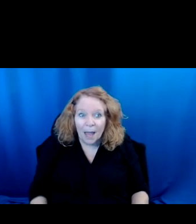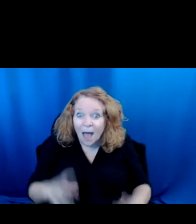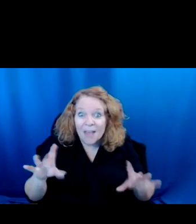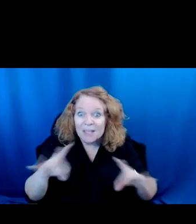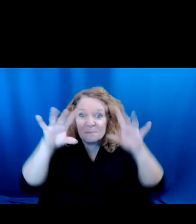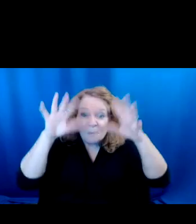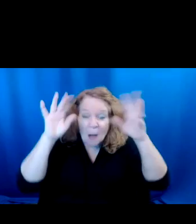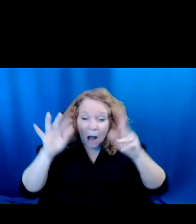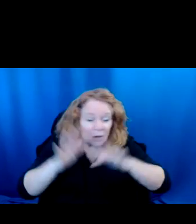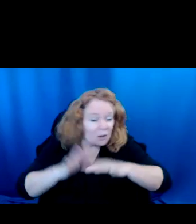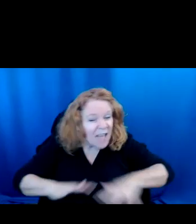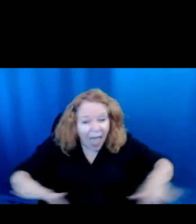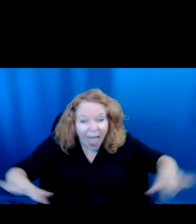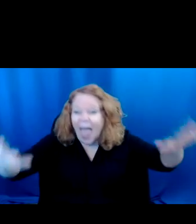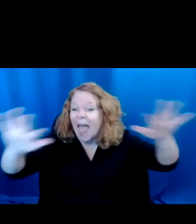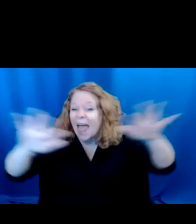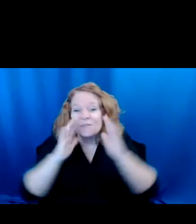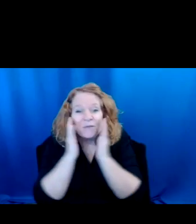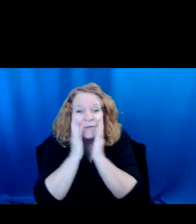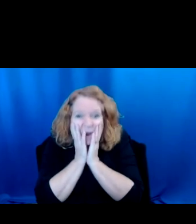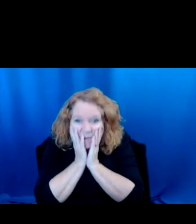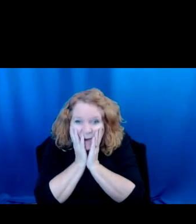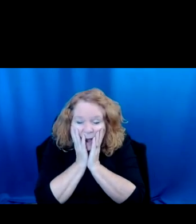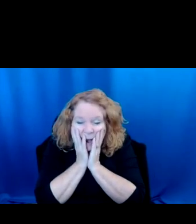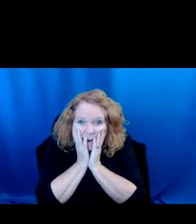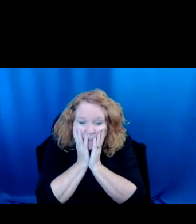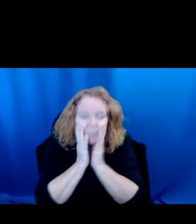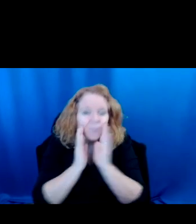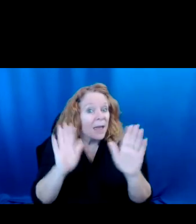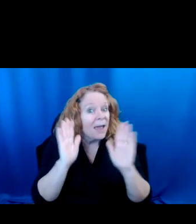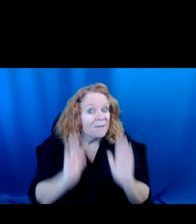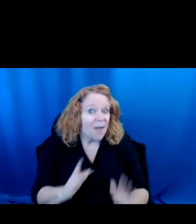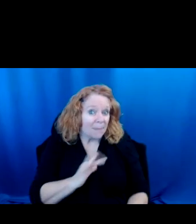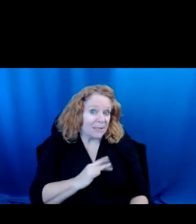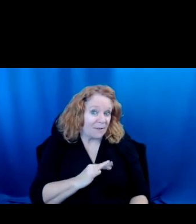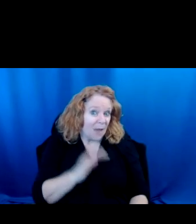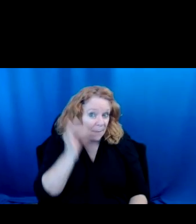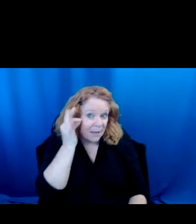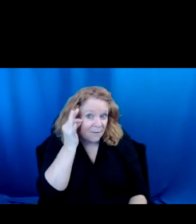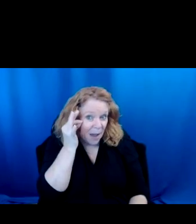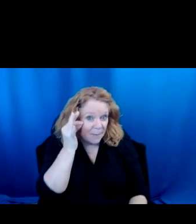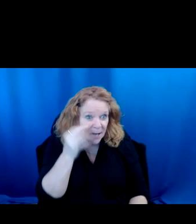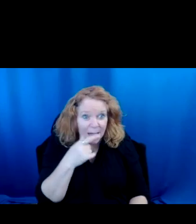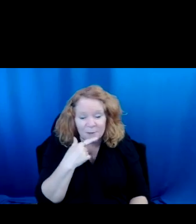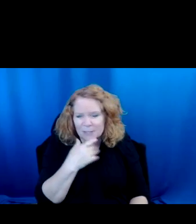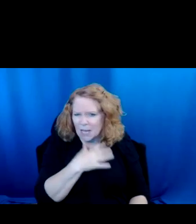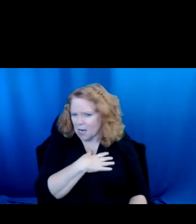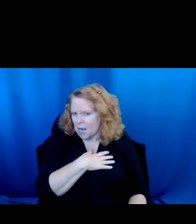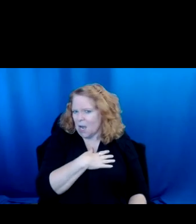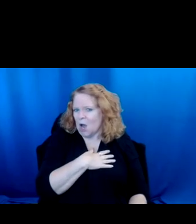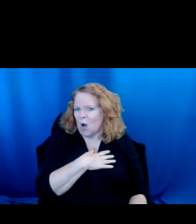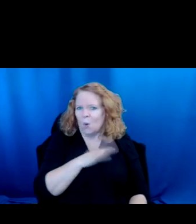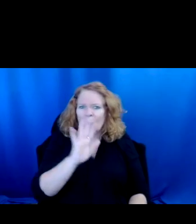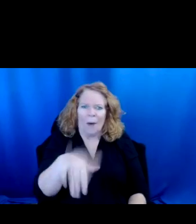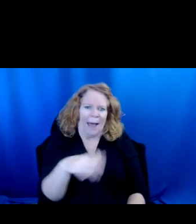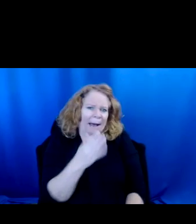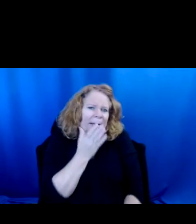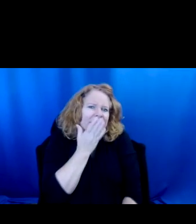sparkles everywhere. Fabulously fabulous Fabiana said, "Woo, darling,